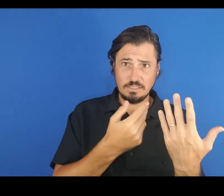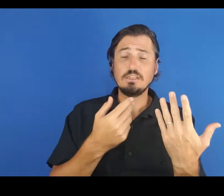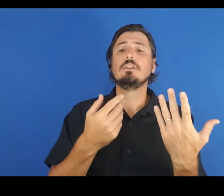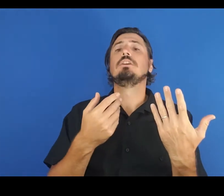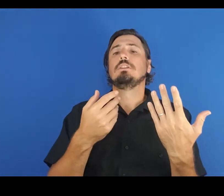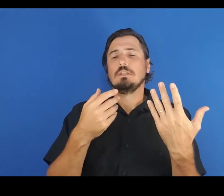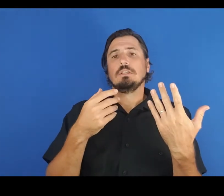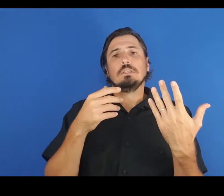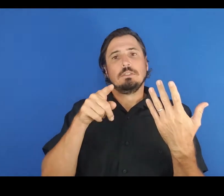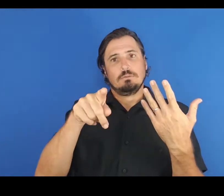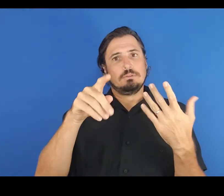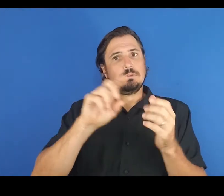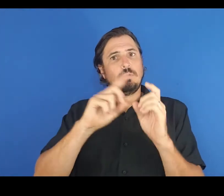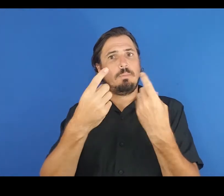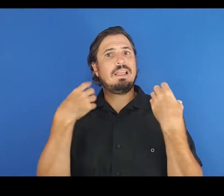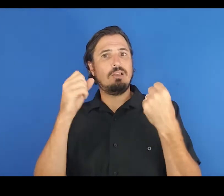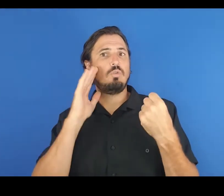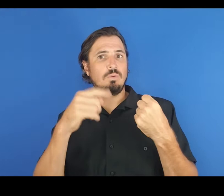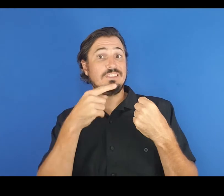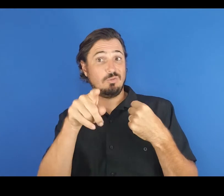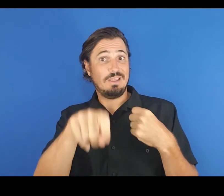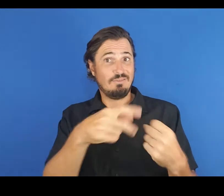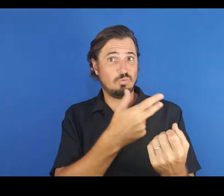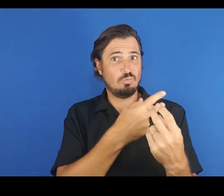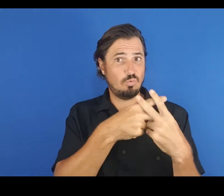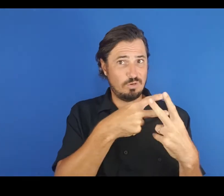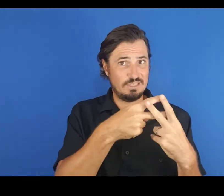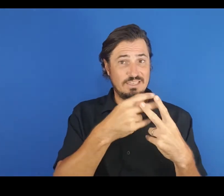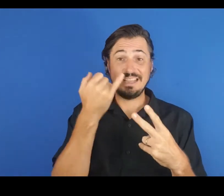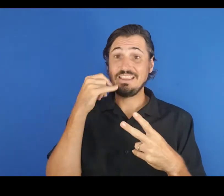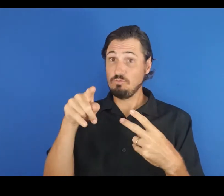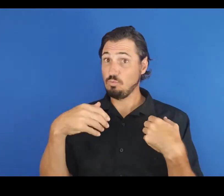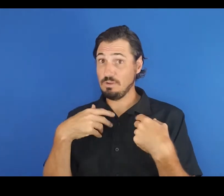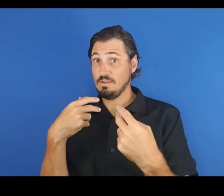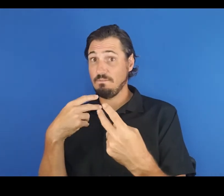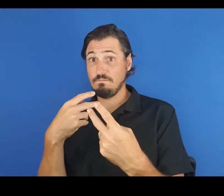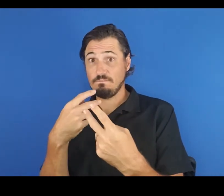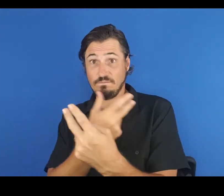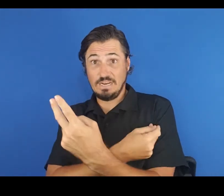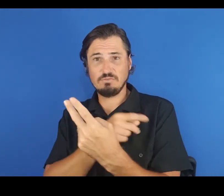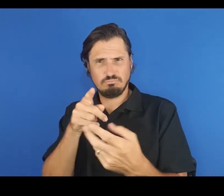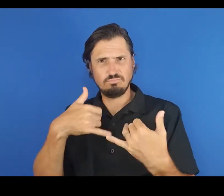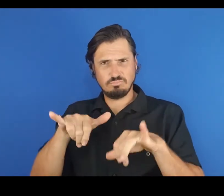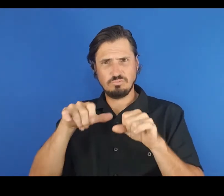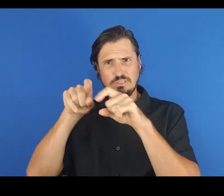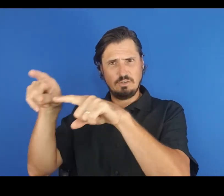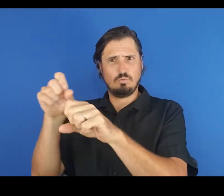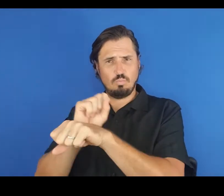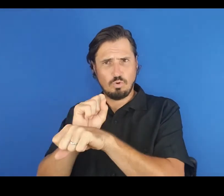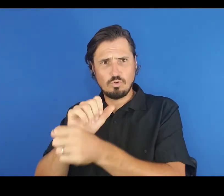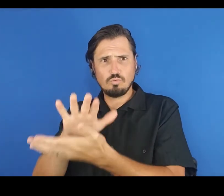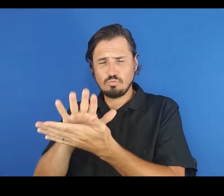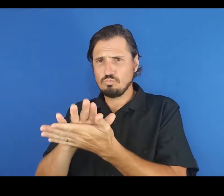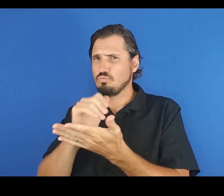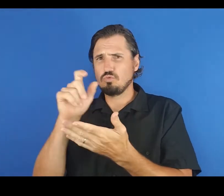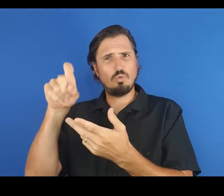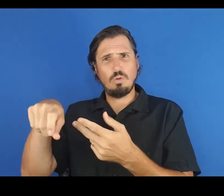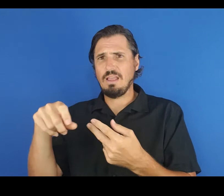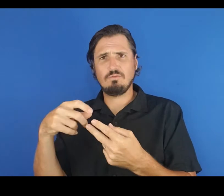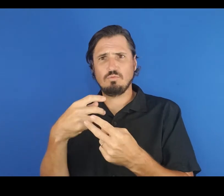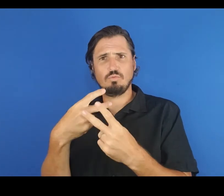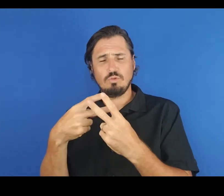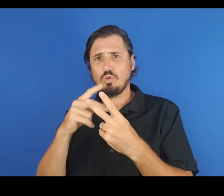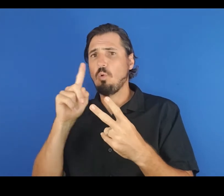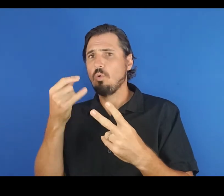by the Department of Health to quarantine. But if you are vaccinated, you can still go to work and school without quarantining,